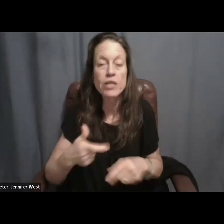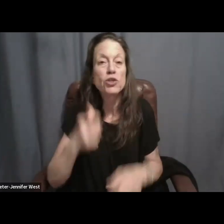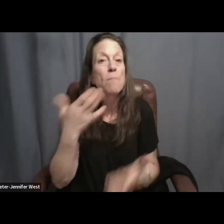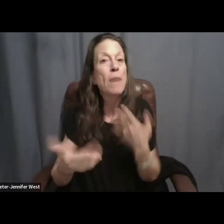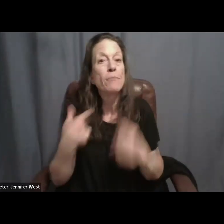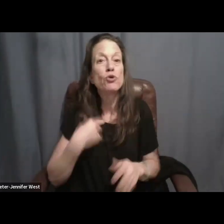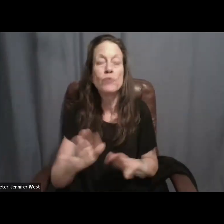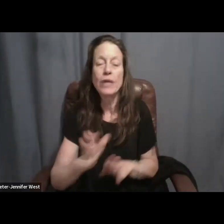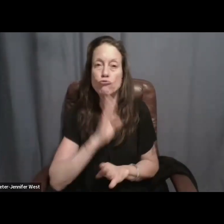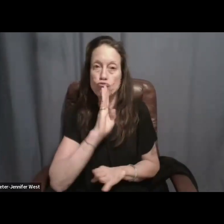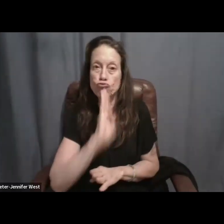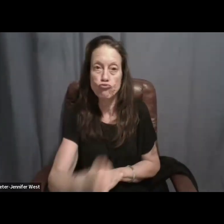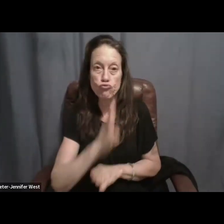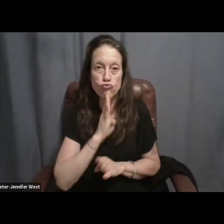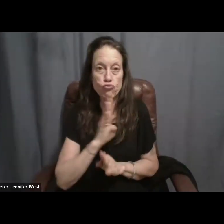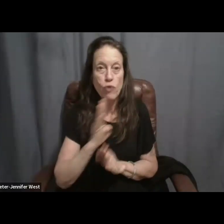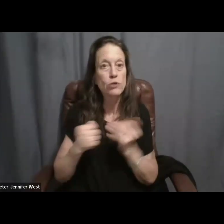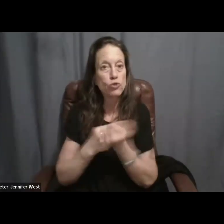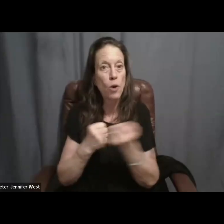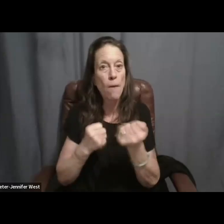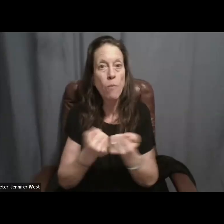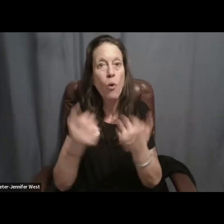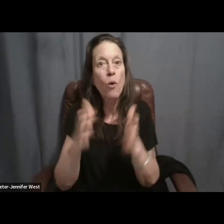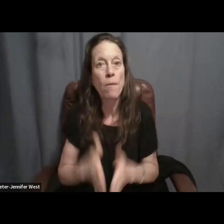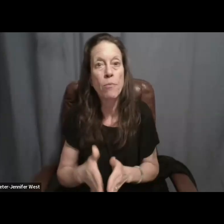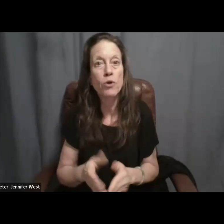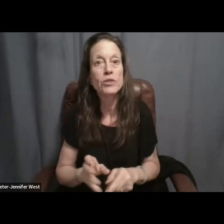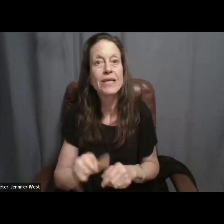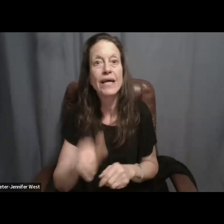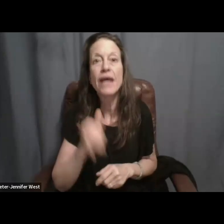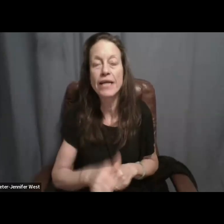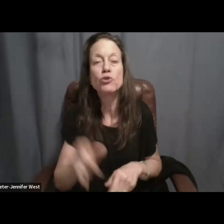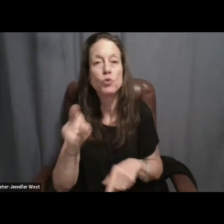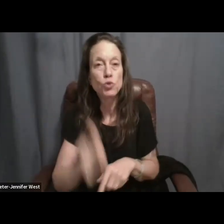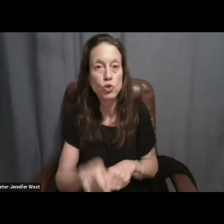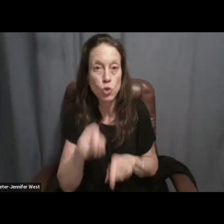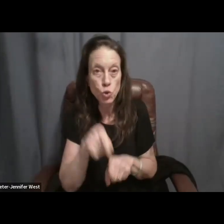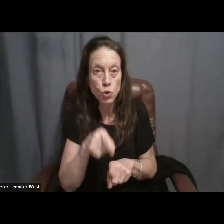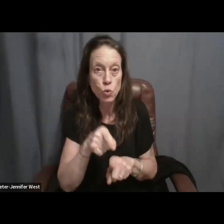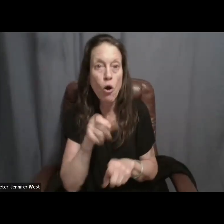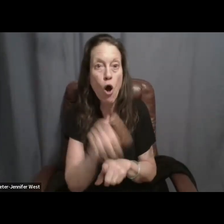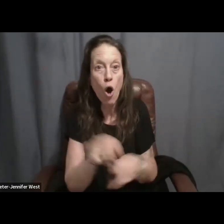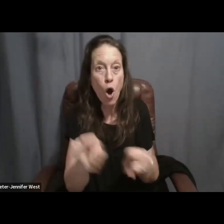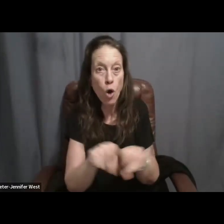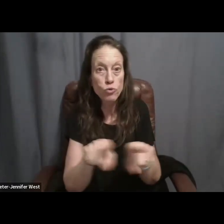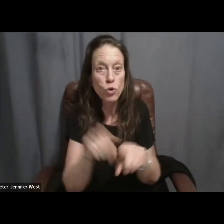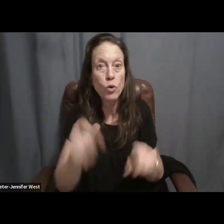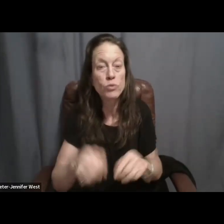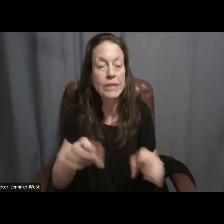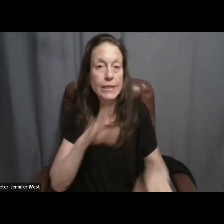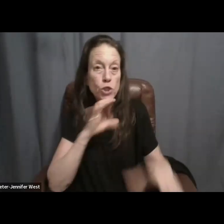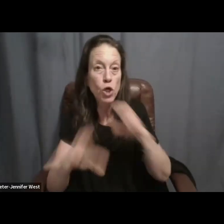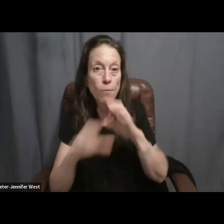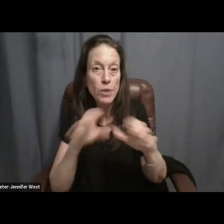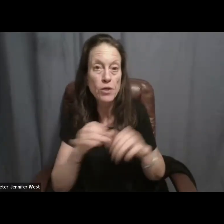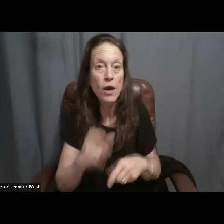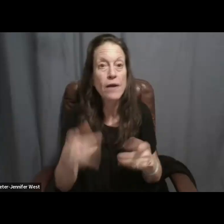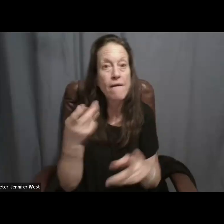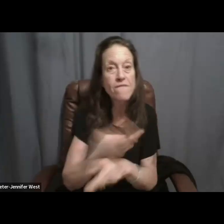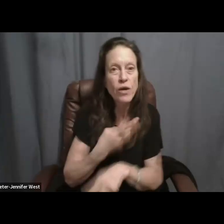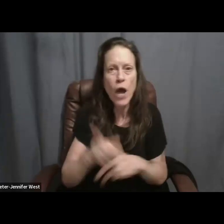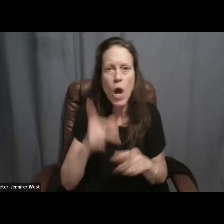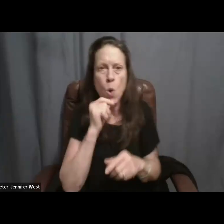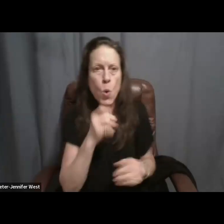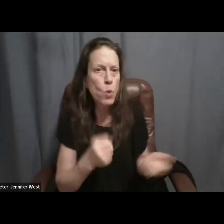people may need to communicate that to you. And you may need to communicate and figure out who is being supported by who,